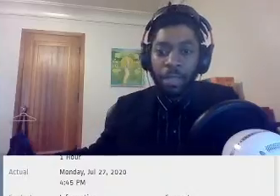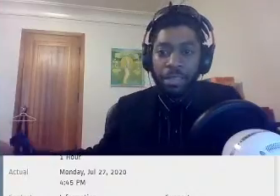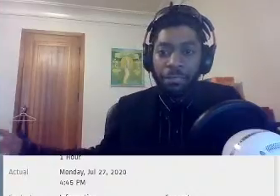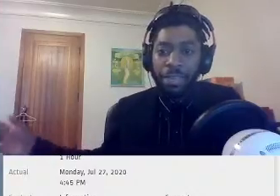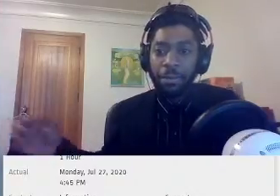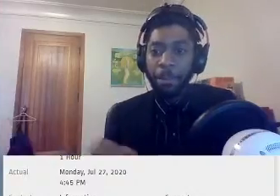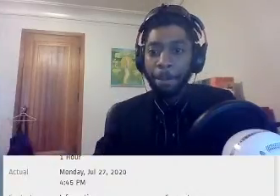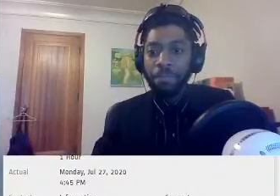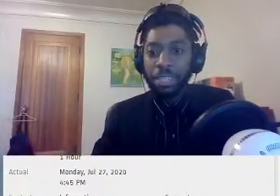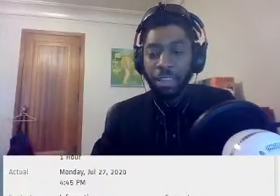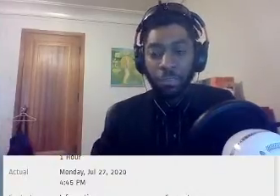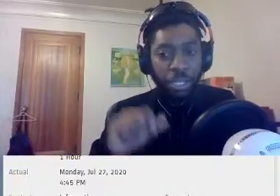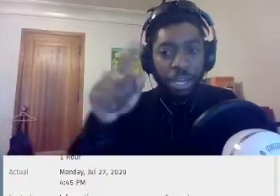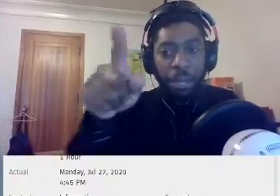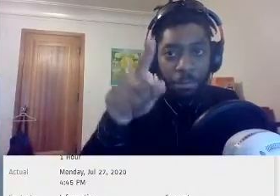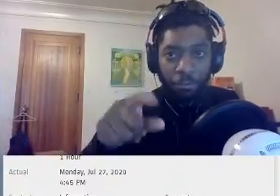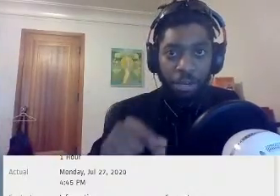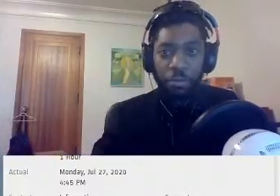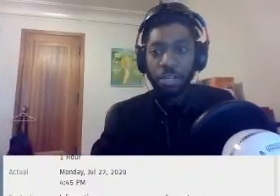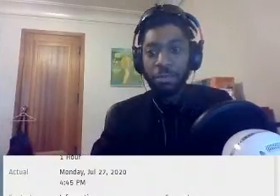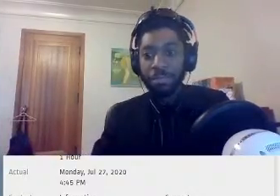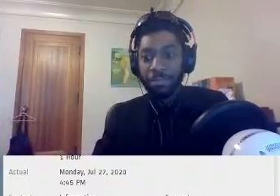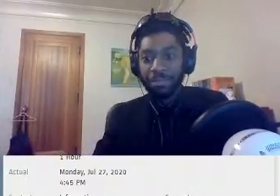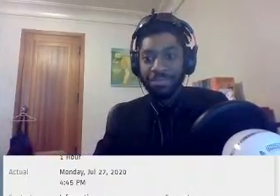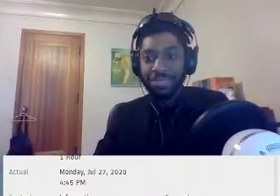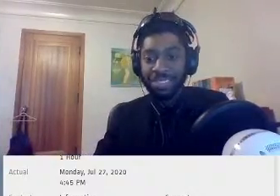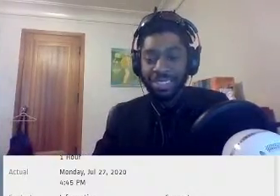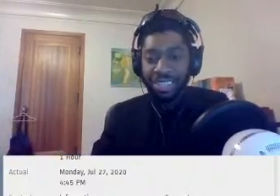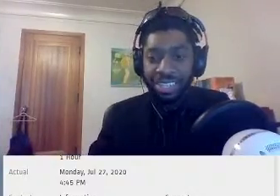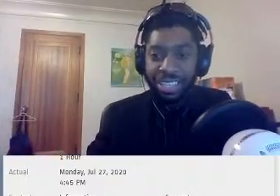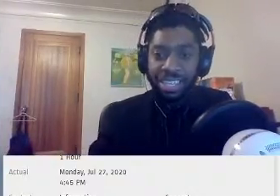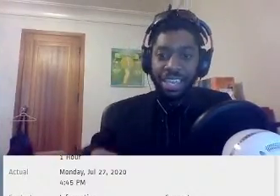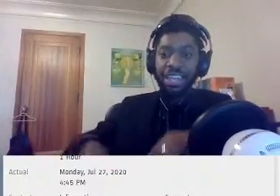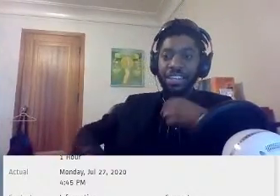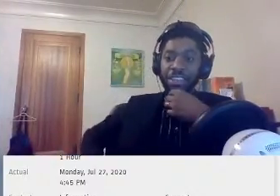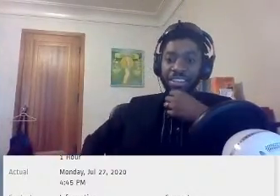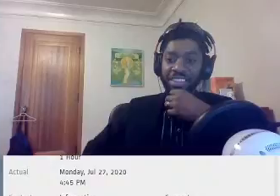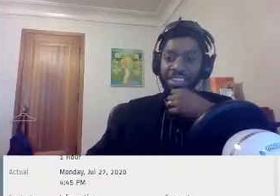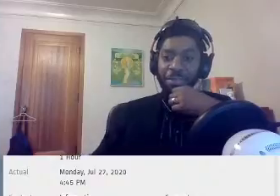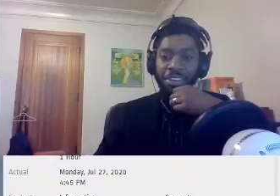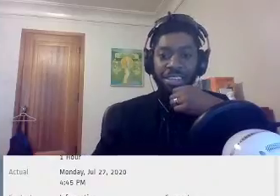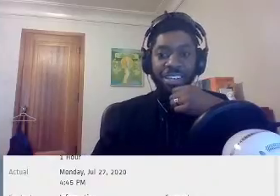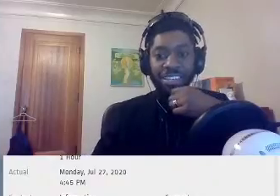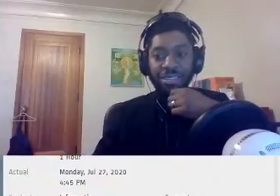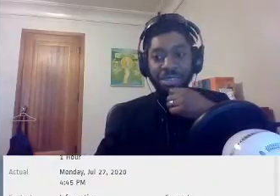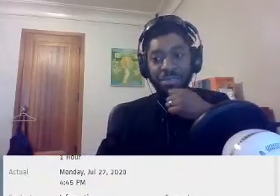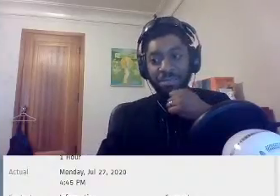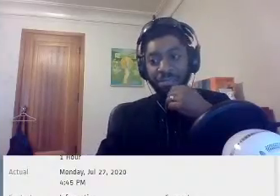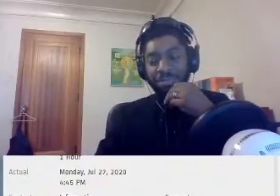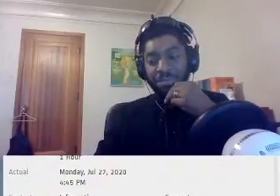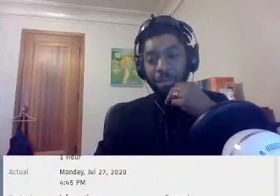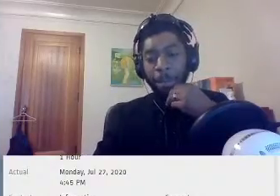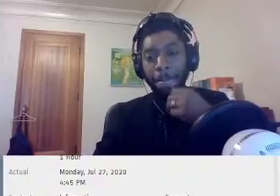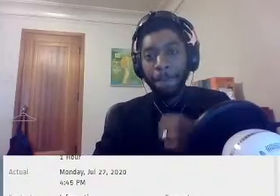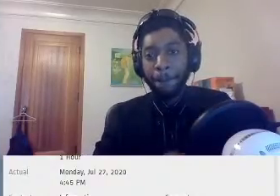It'd be like that, fam. Yes, free comps for everyone. Hey, Tyler, good to see you, bud. How you doing?